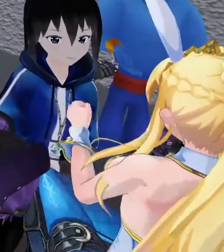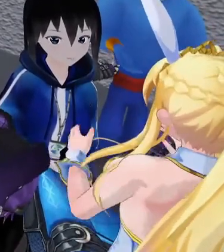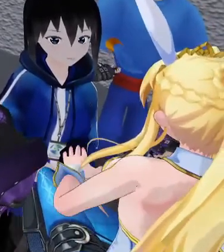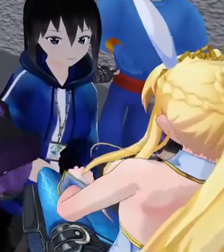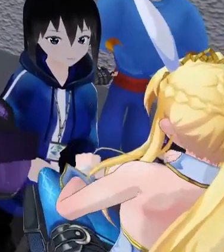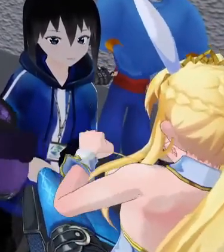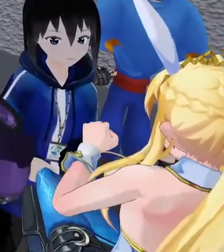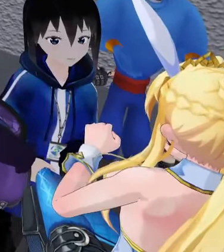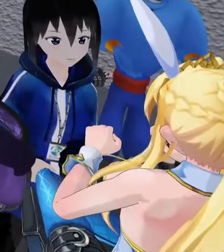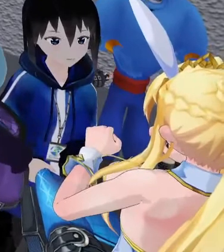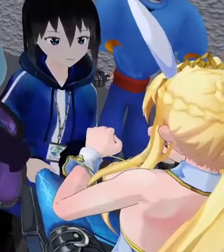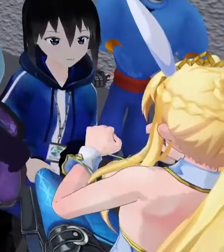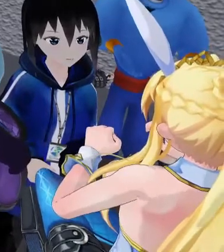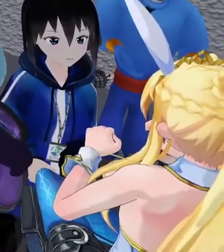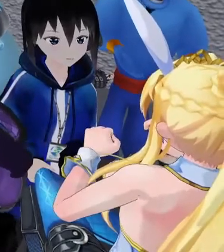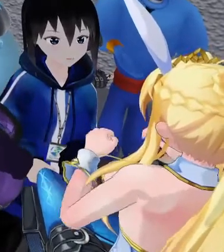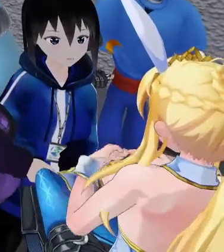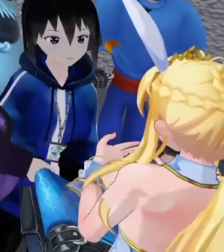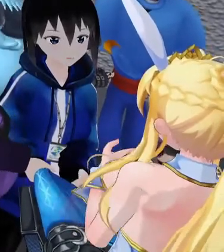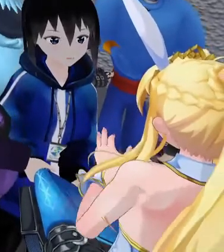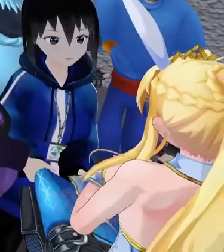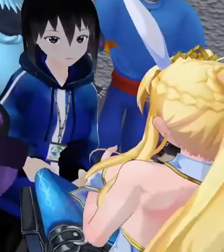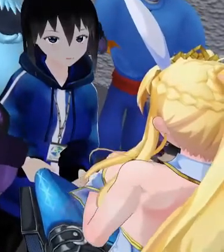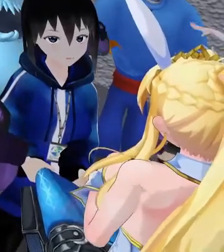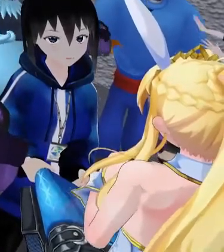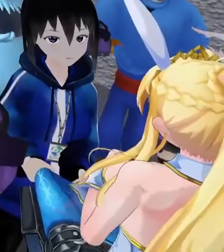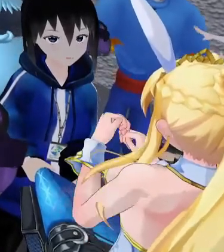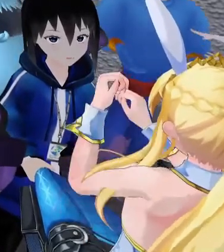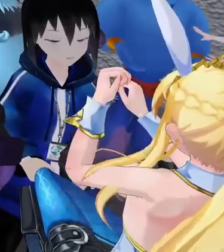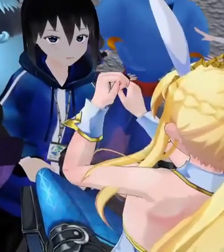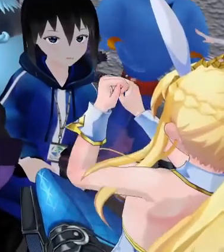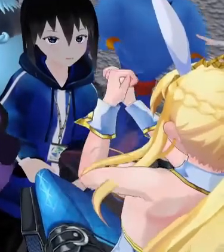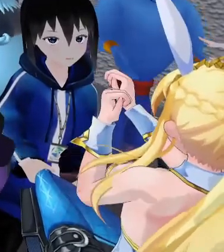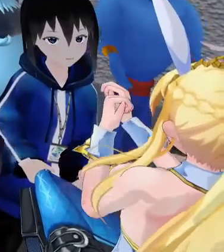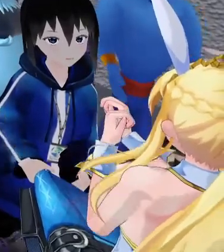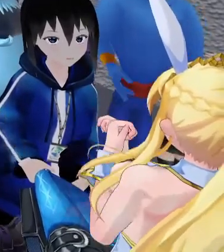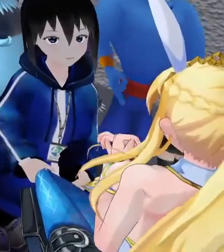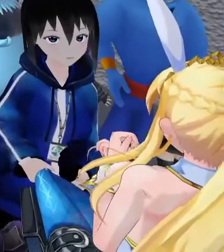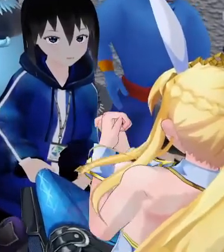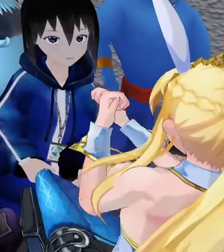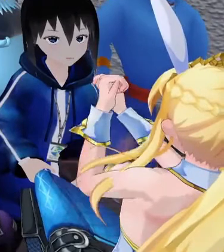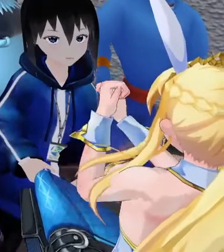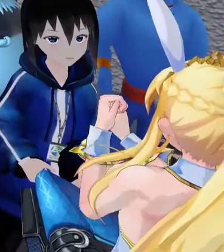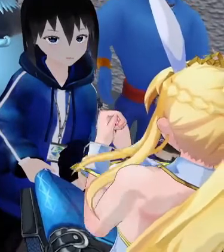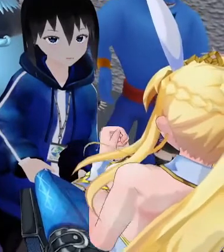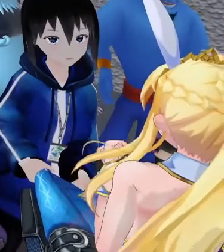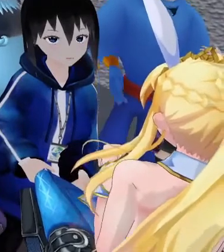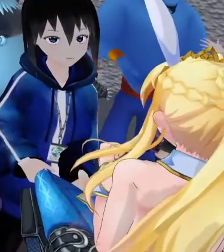you'll make the food. But Okay, instead of you like, instead of you like cooking, what you could do is you could like hammer like a chisel like the food, as it